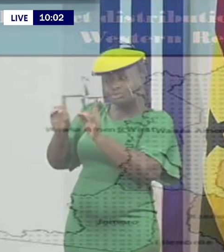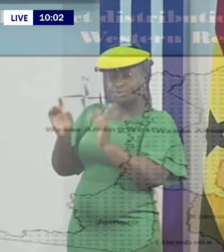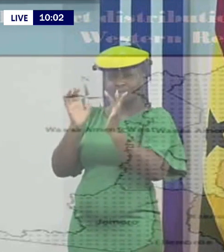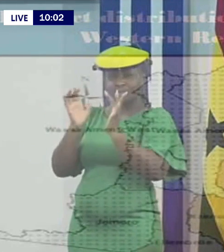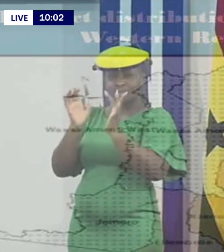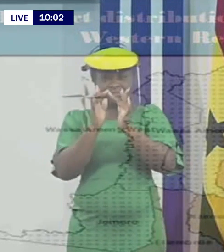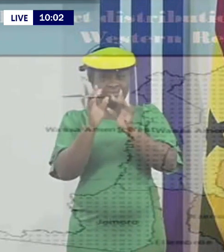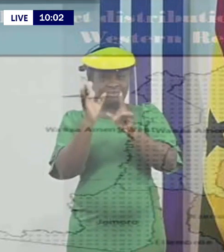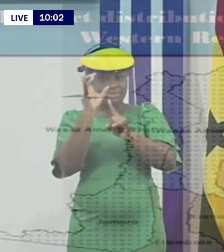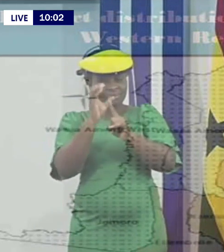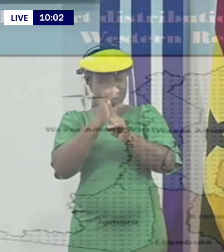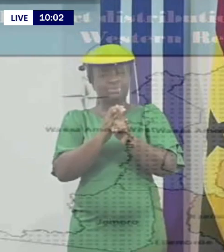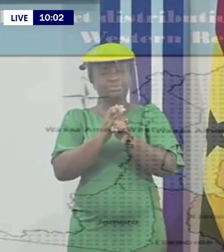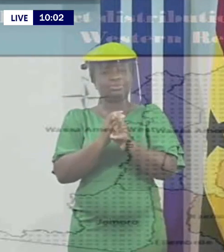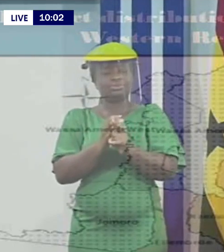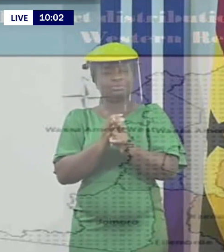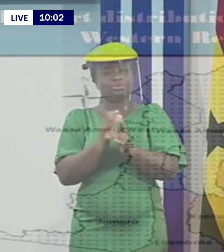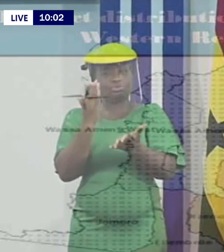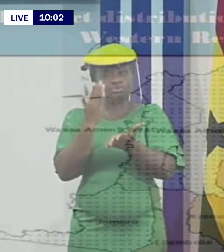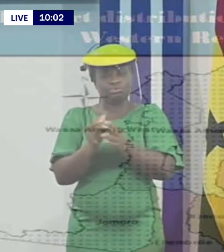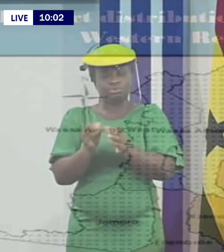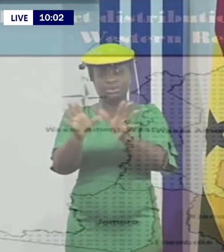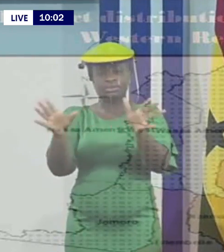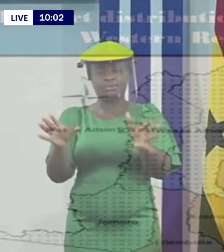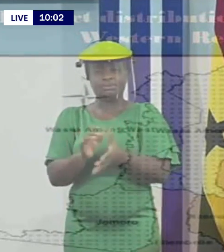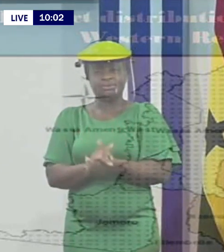raid containment.